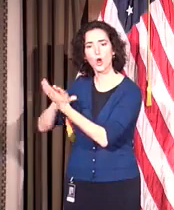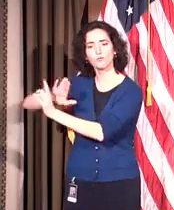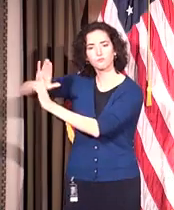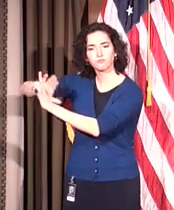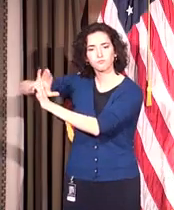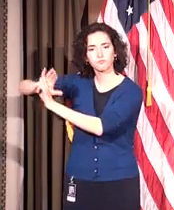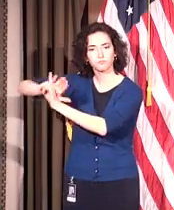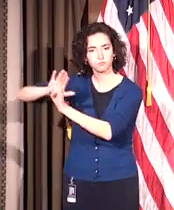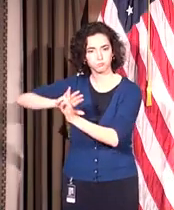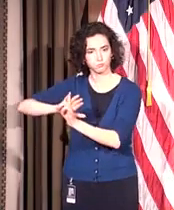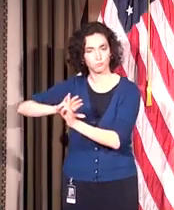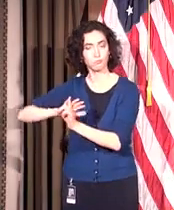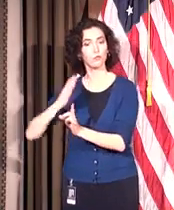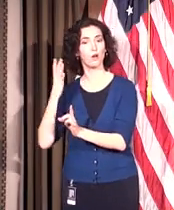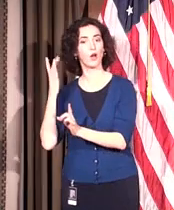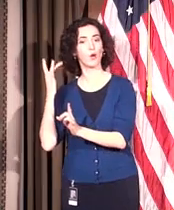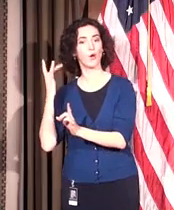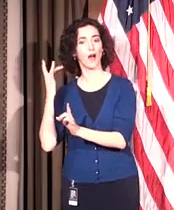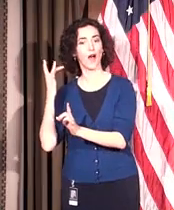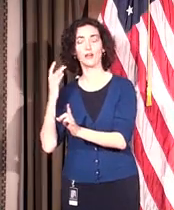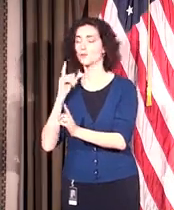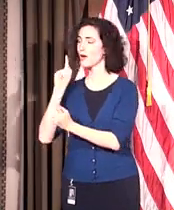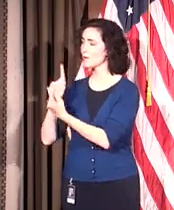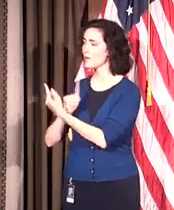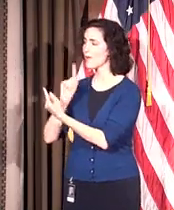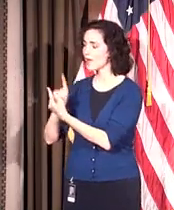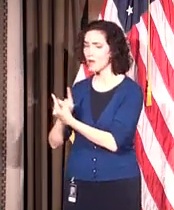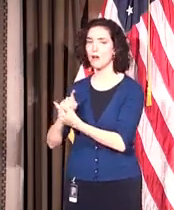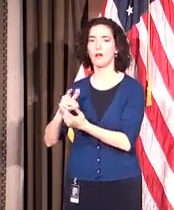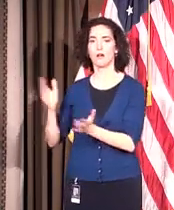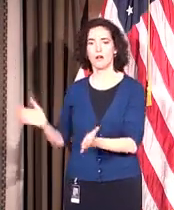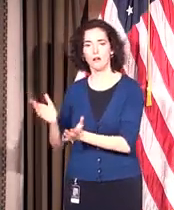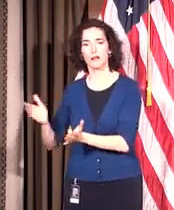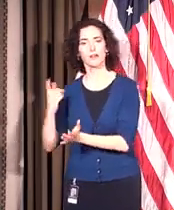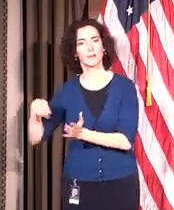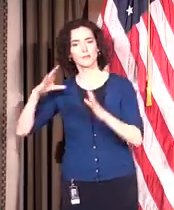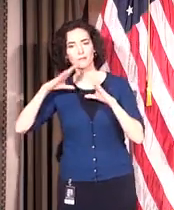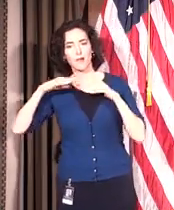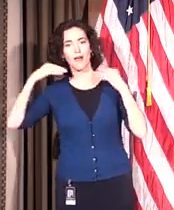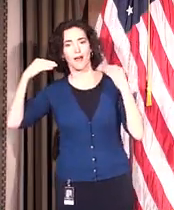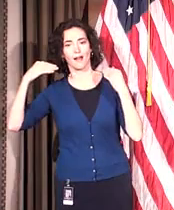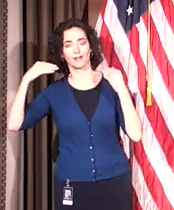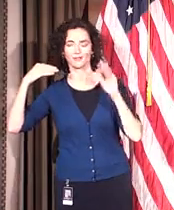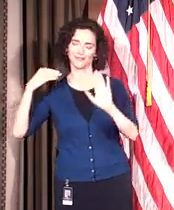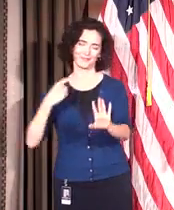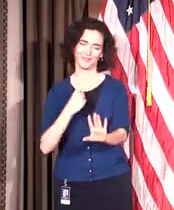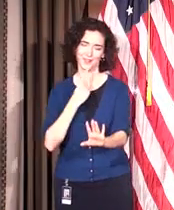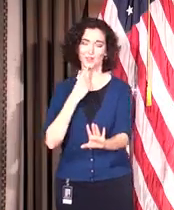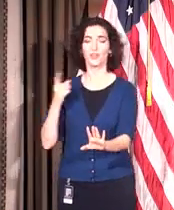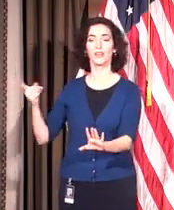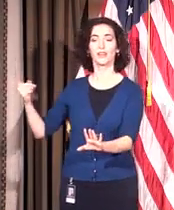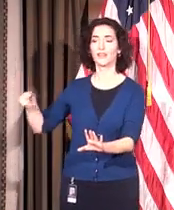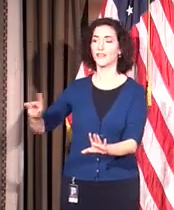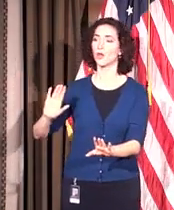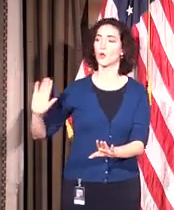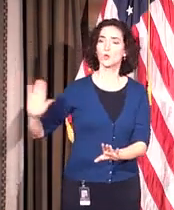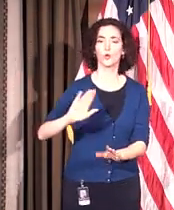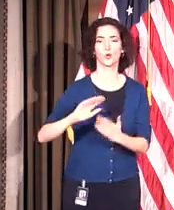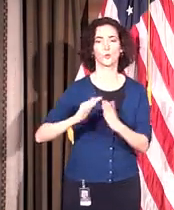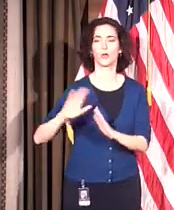You'll find that they may actually smile once or twice, but in all seriousness, they're your coaches in your